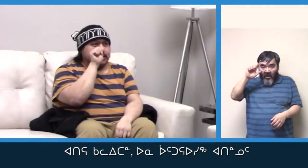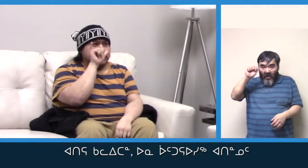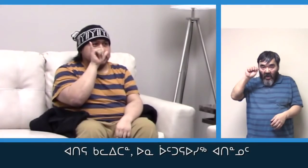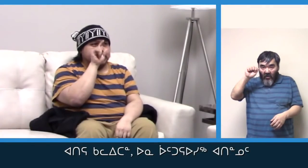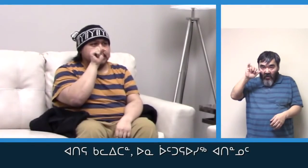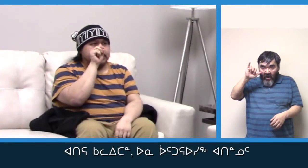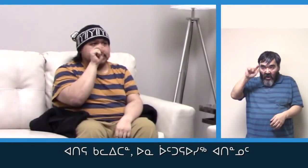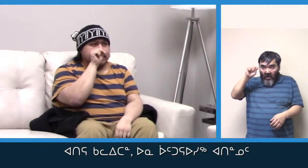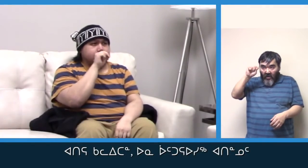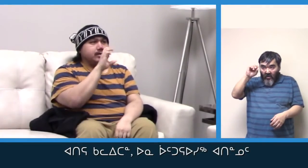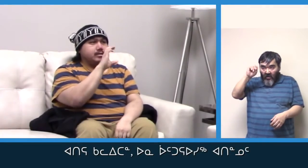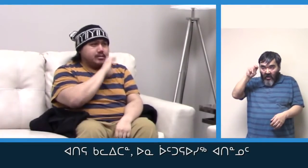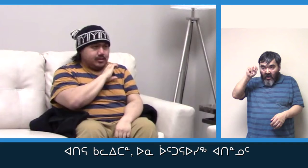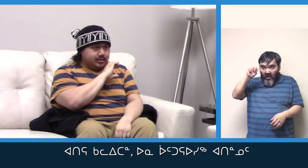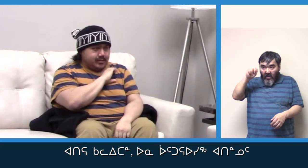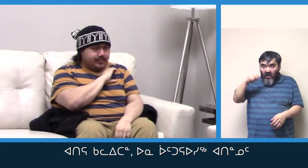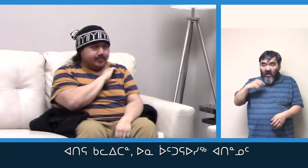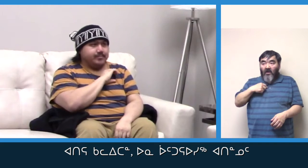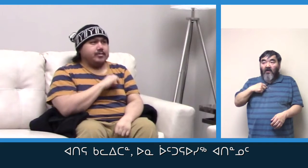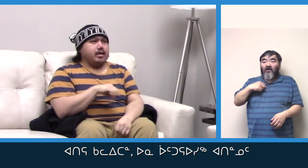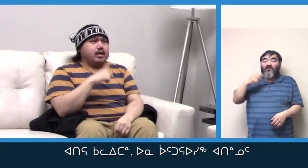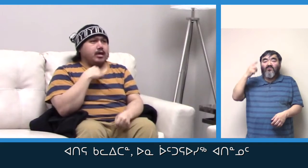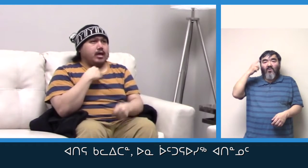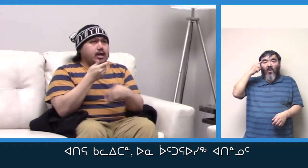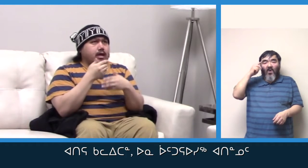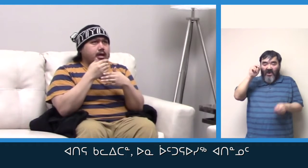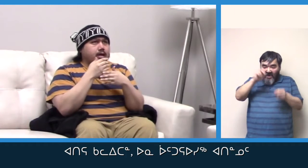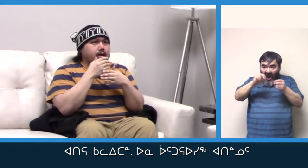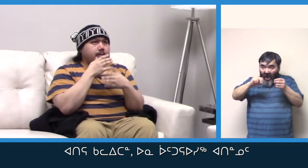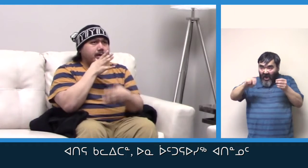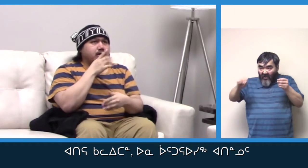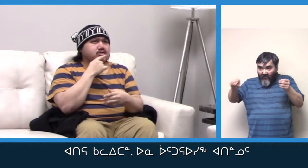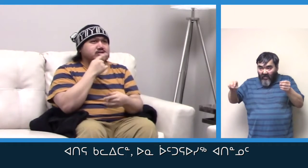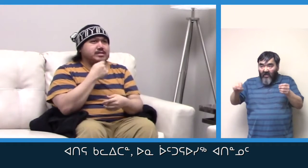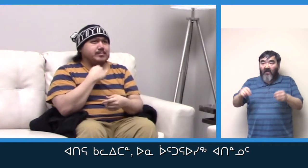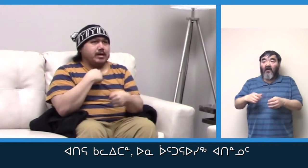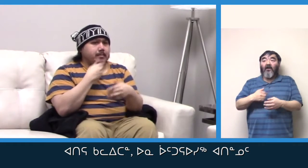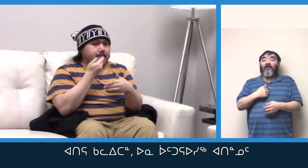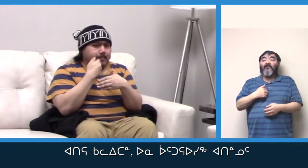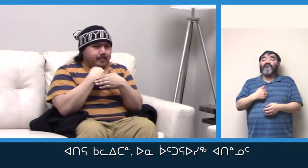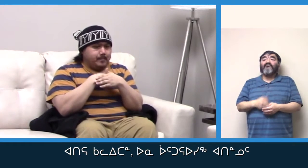Okay, my name is Clayton. This is my name sign.